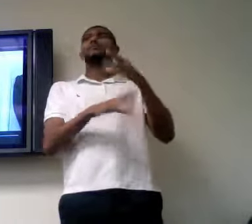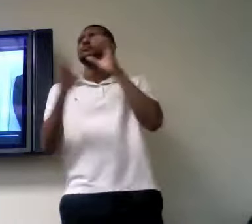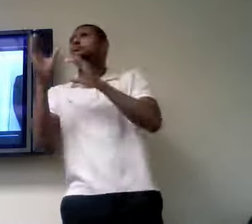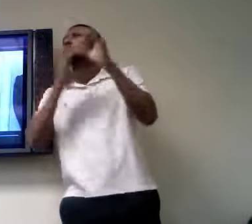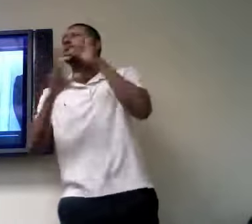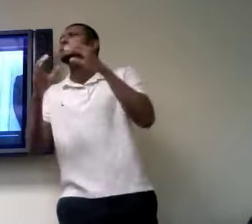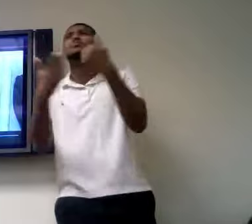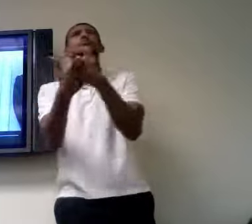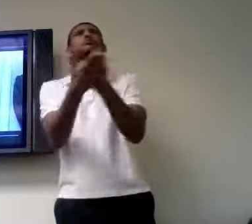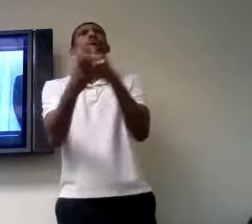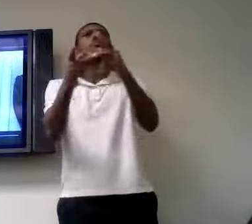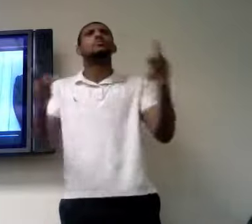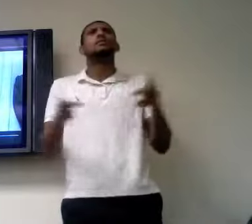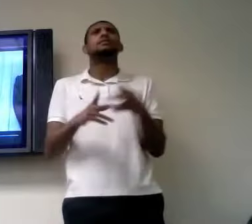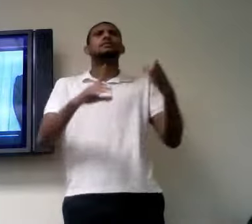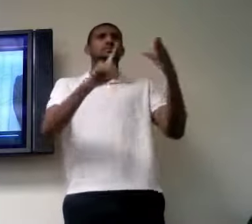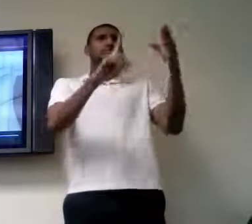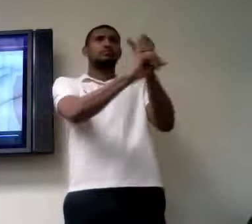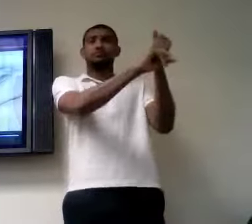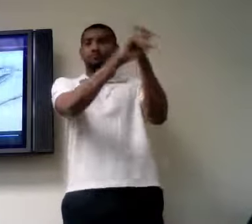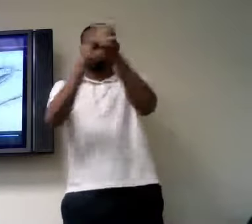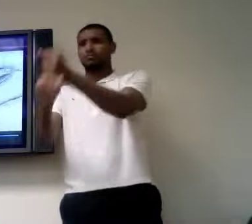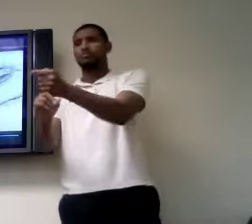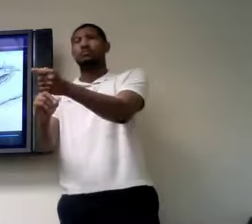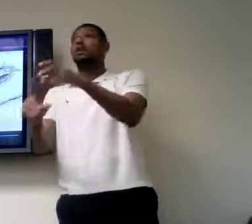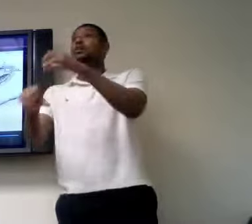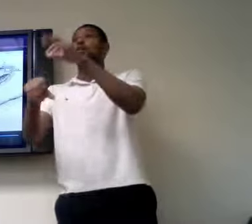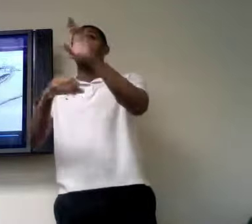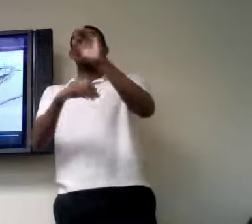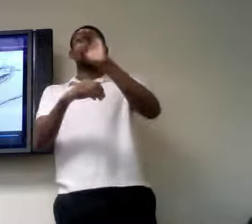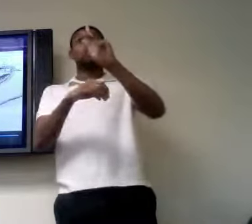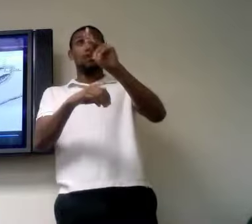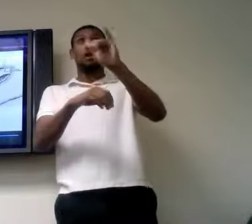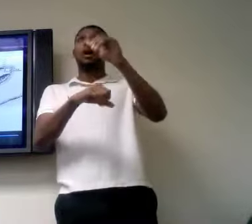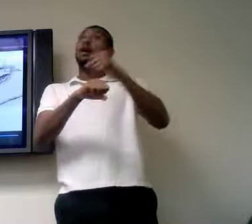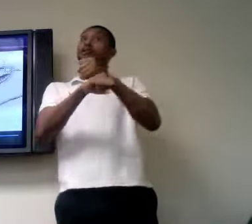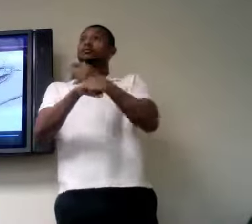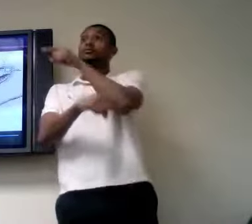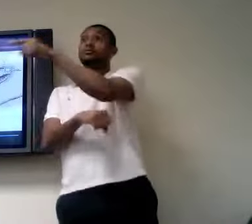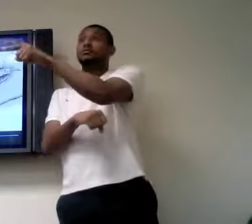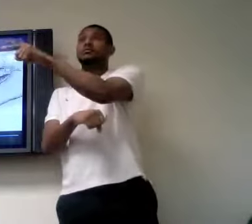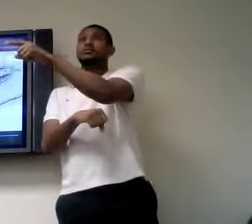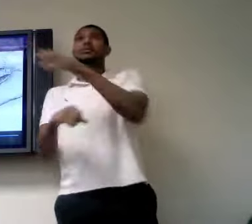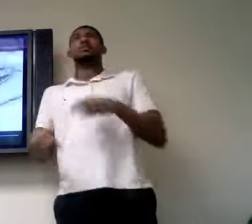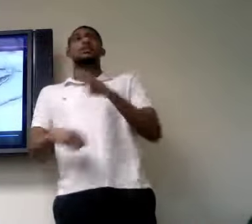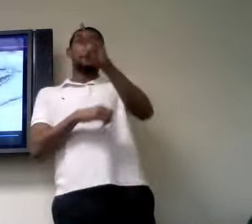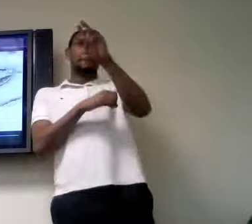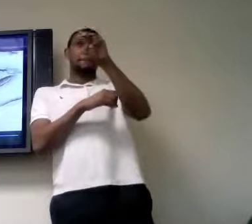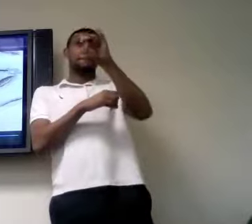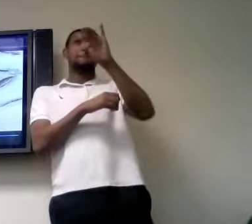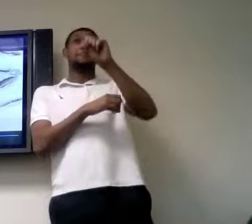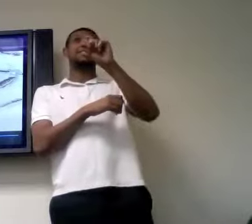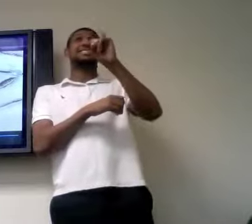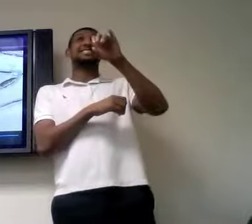captured Confederates. Rock Island, an island in the Mississippi River between Illinois and Iowa, was a